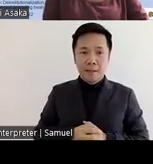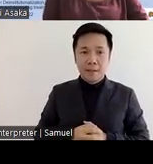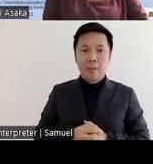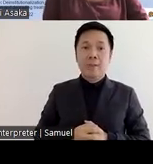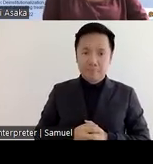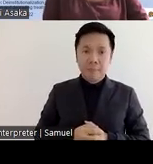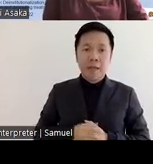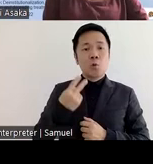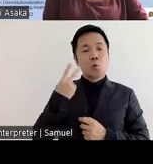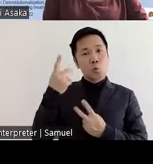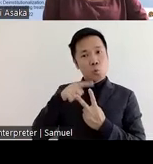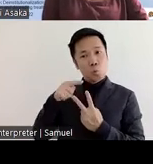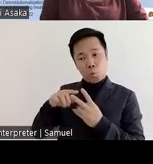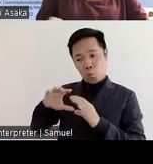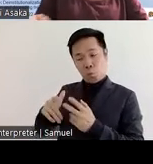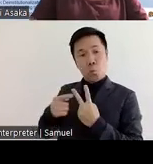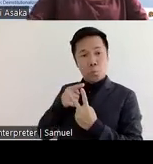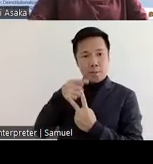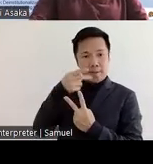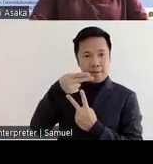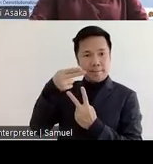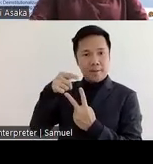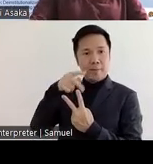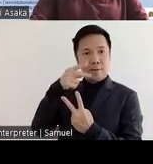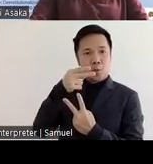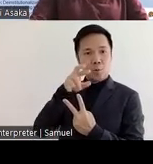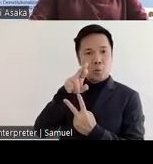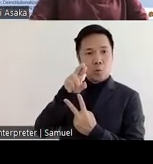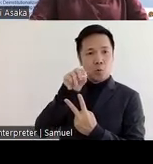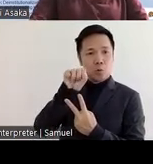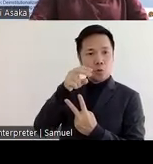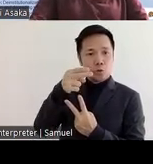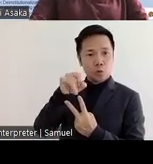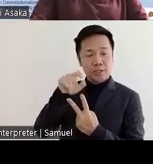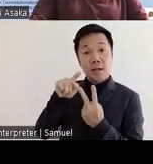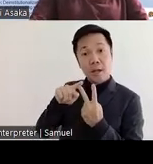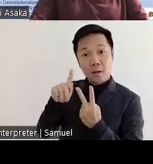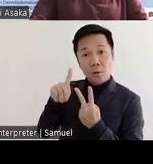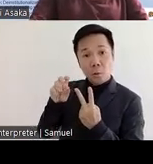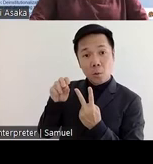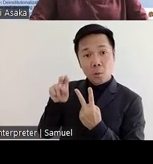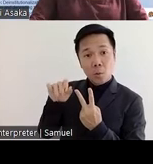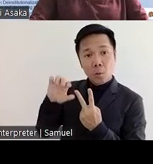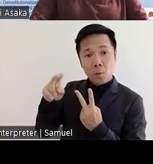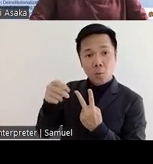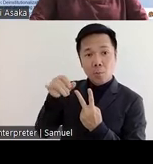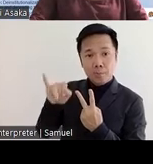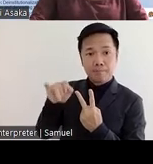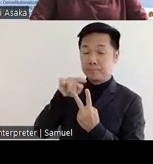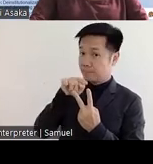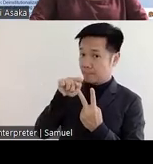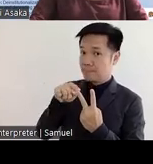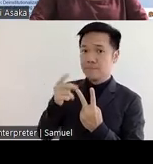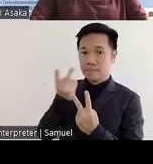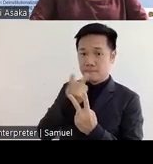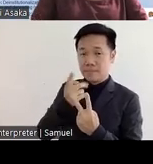Hiroshi Yokota and Koichi Yokotsuka. As the movement grew, Mr. Yokota came up with five